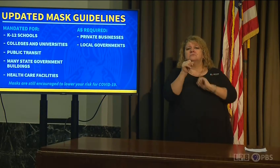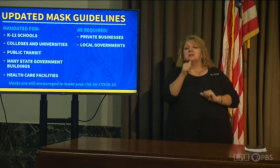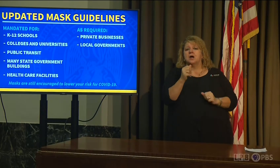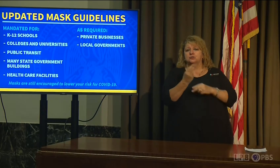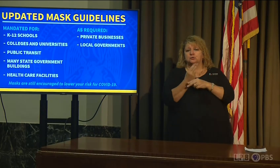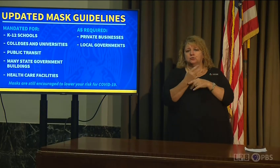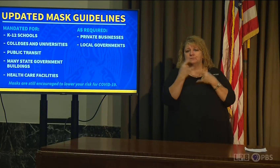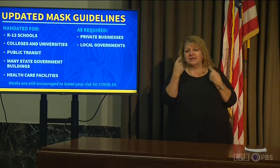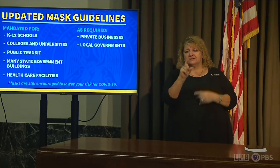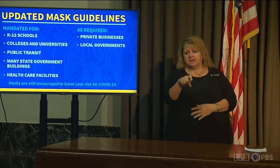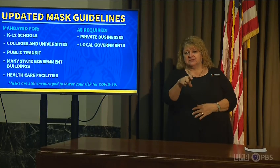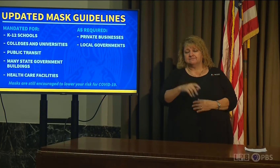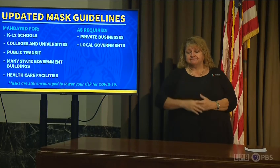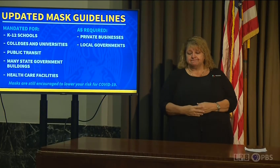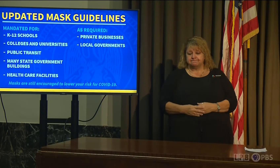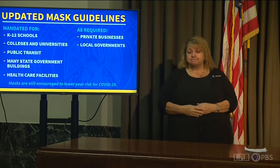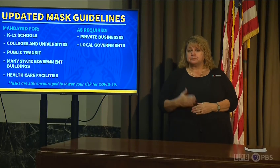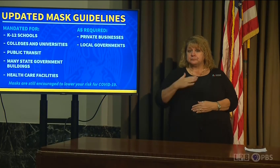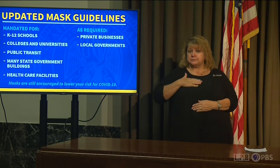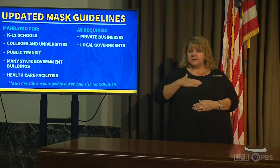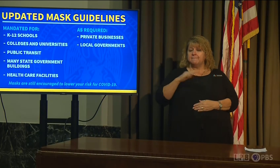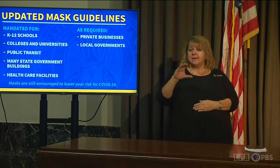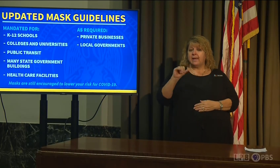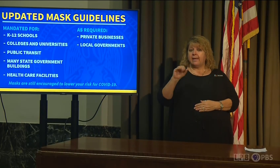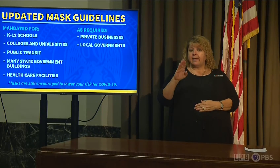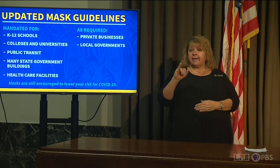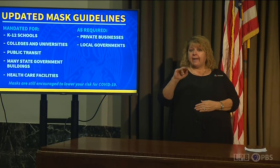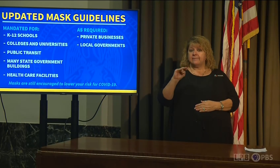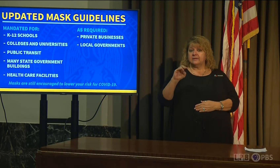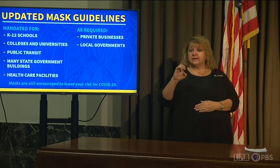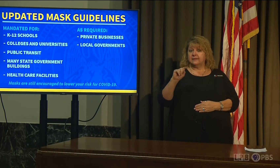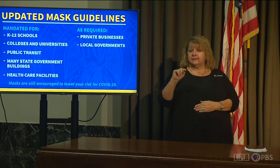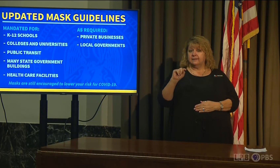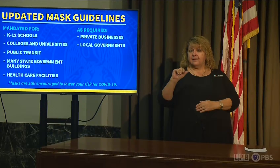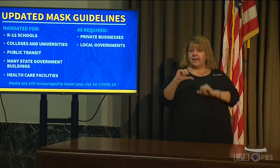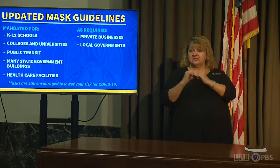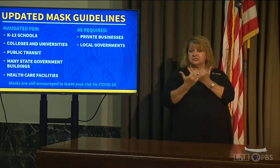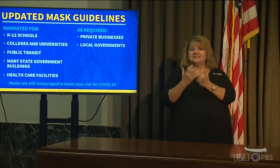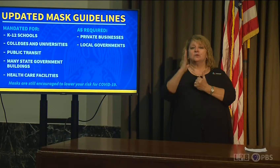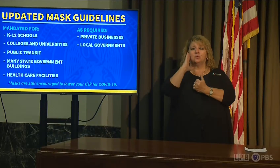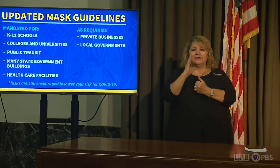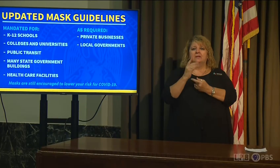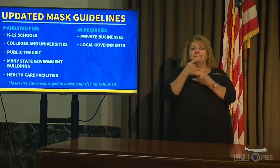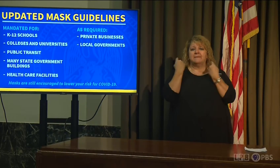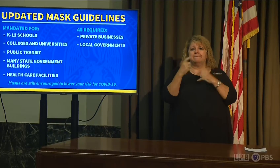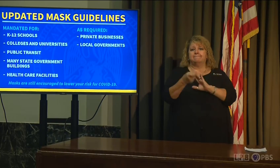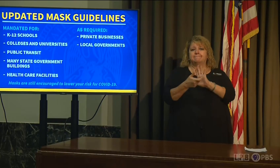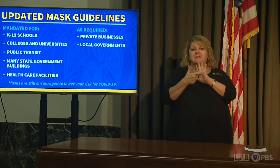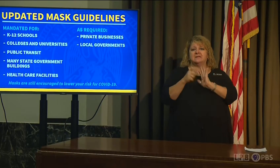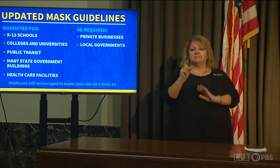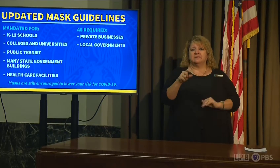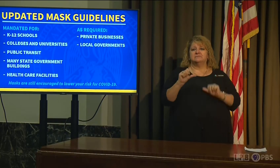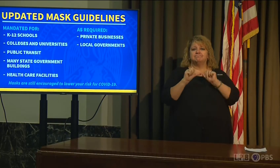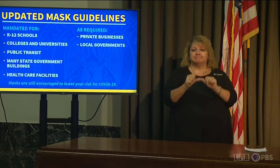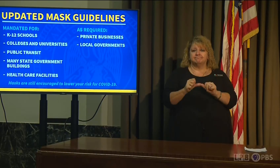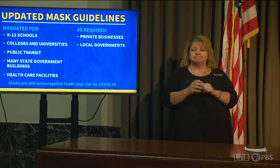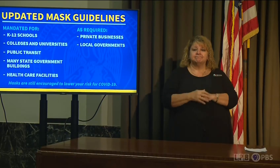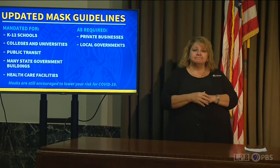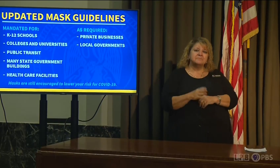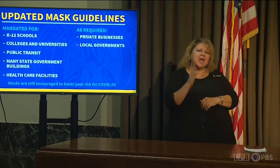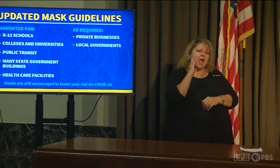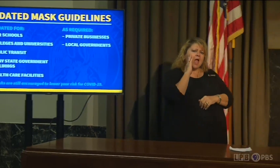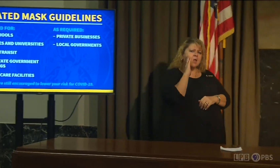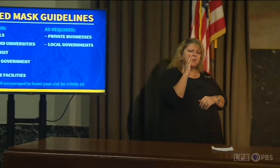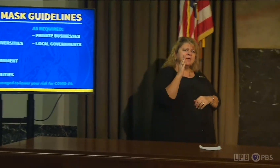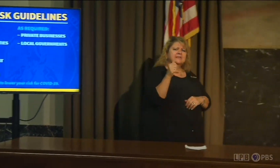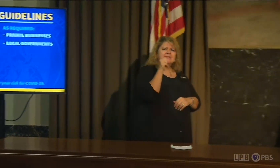All of my cabinet agencies will be keeping mask mandates in their buildings. It was just yesterday that I received a report of a